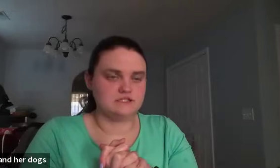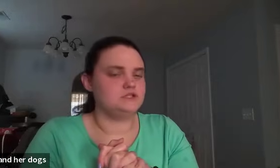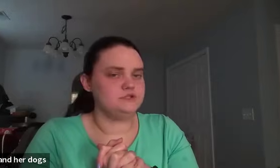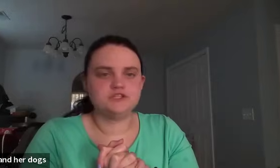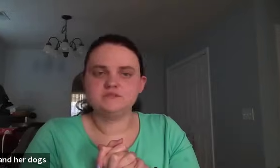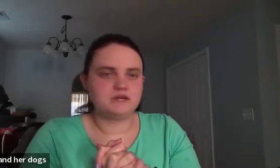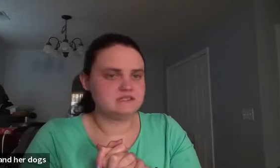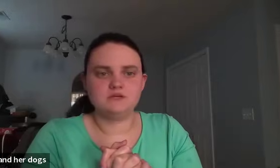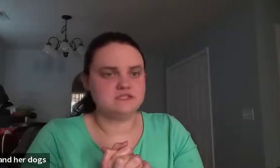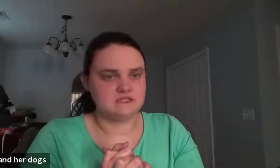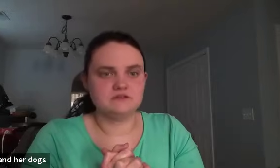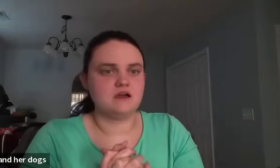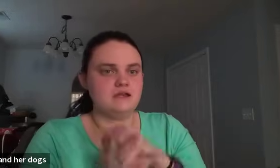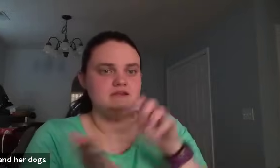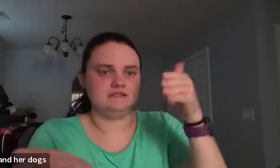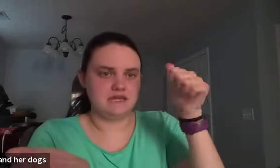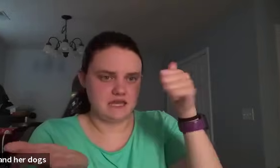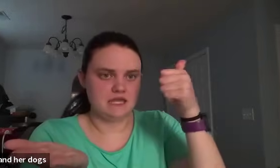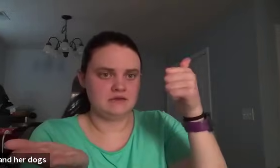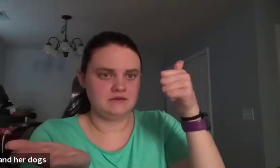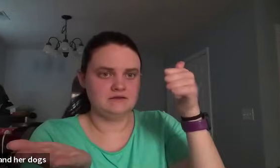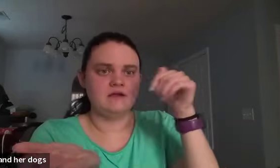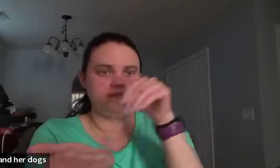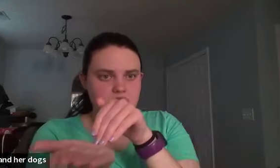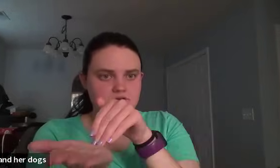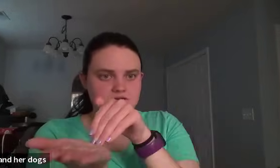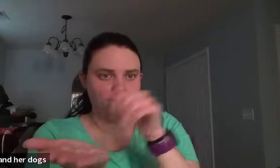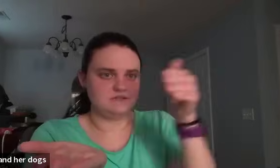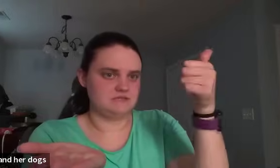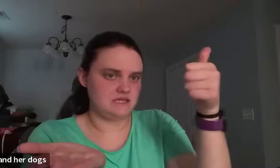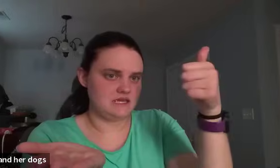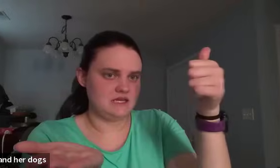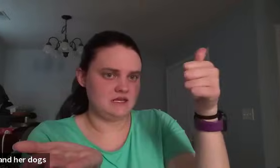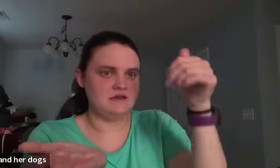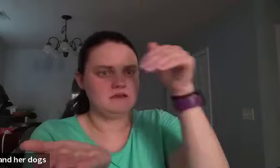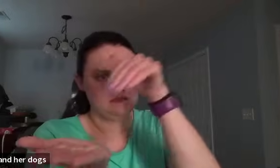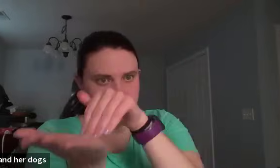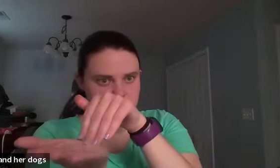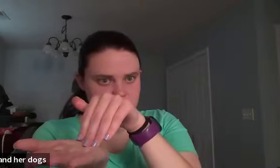12,000, you just basically would still sign 10,000. So 10,000.